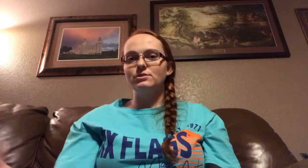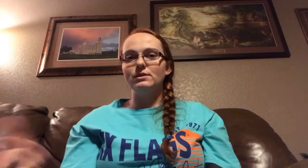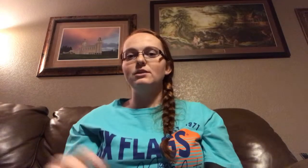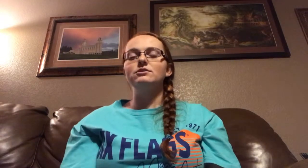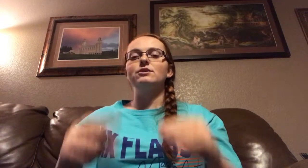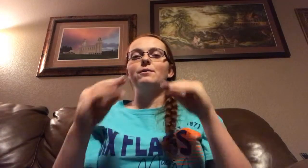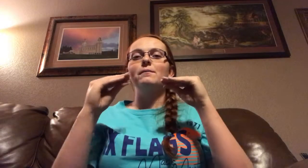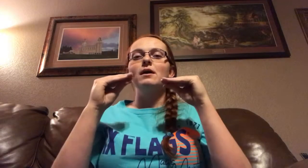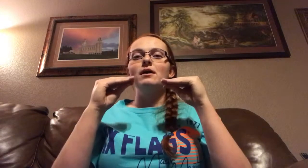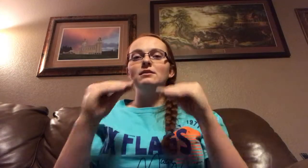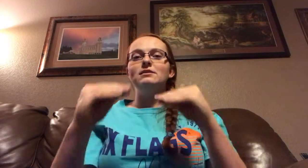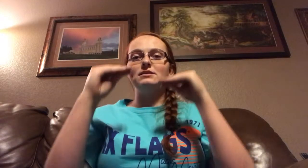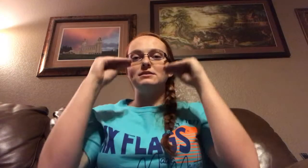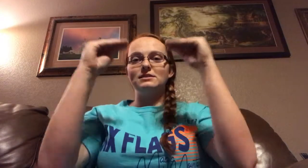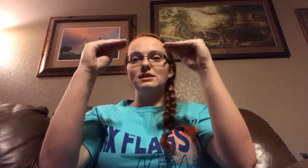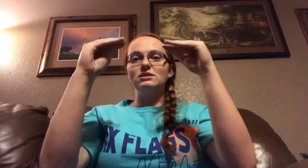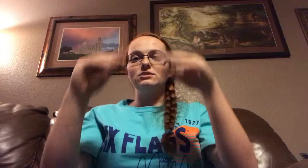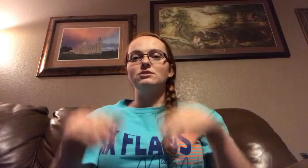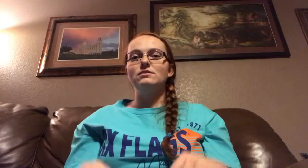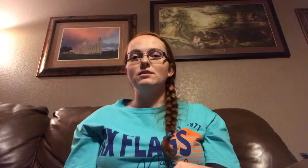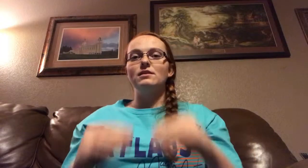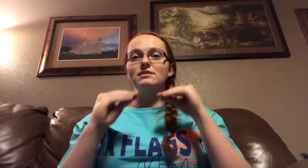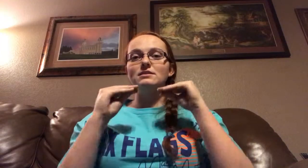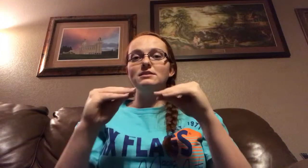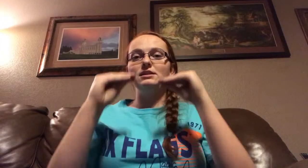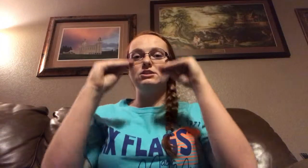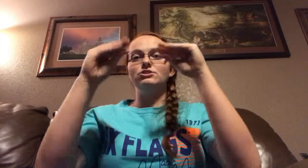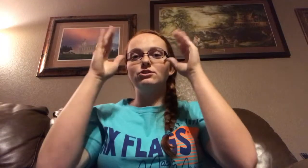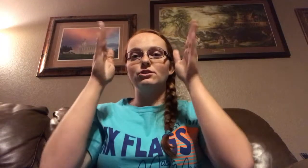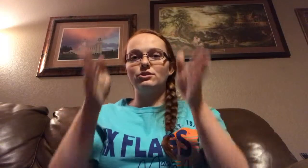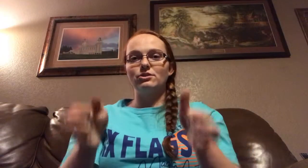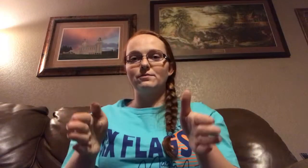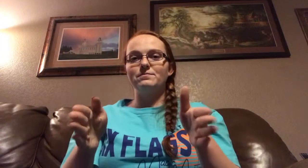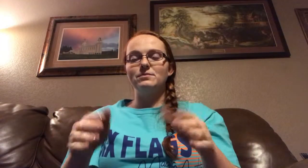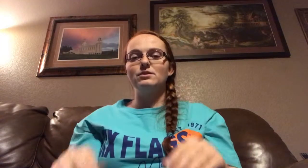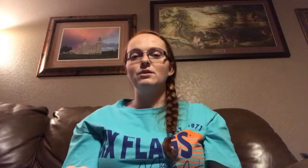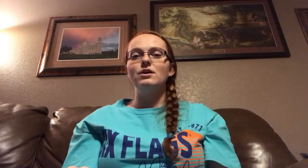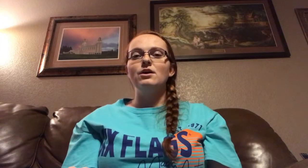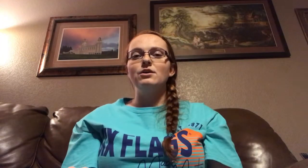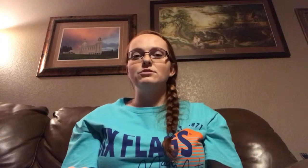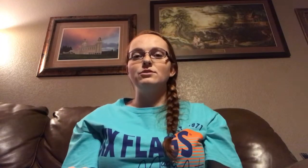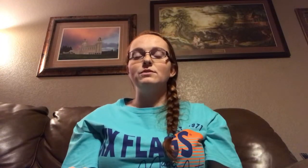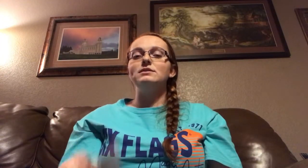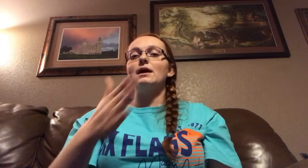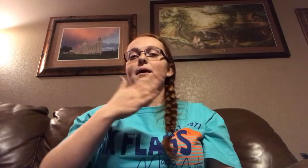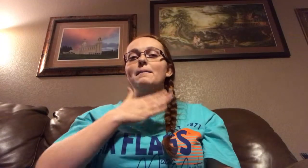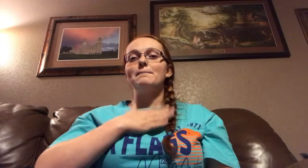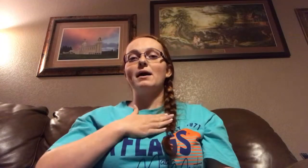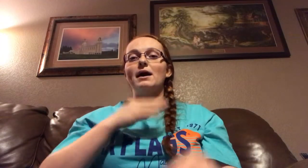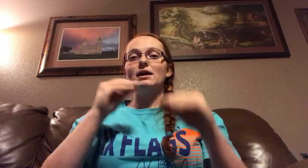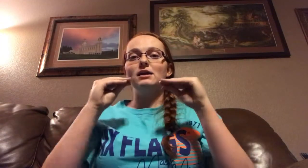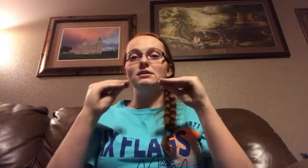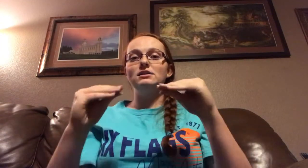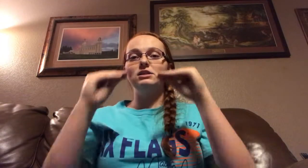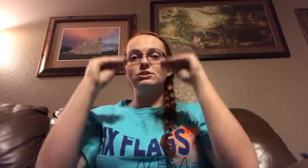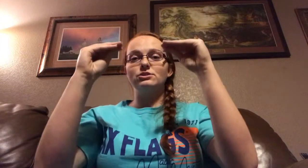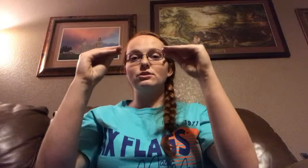doing. So this is teach, this is teacher. So you would say my teacher,